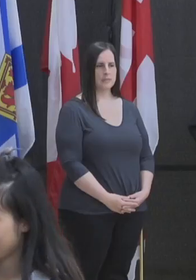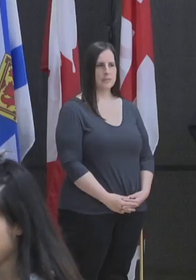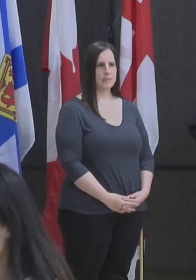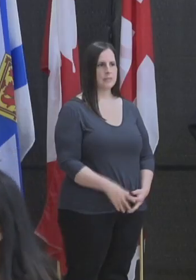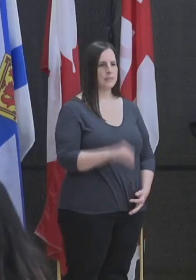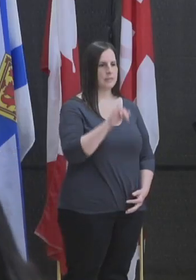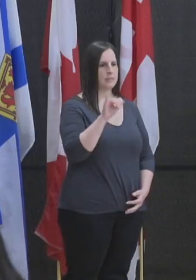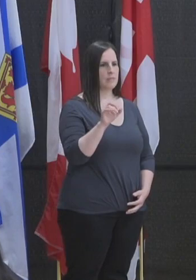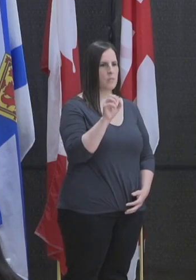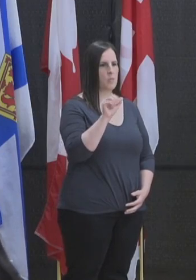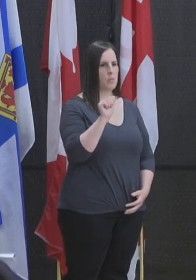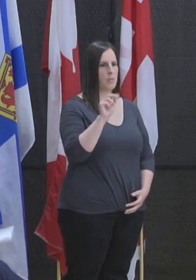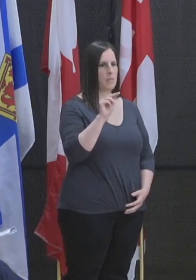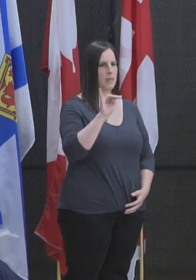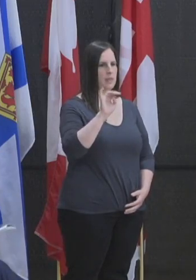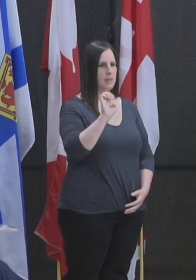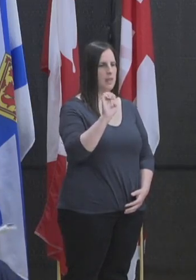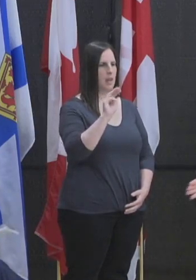Joni Murray.